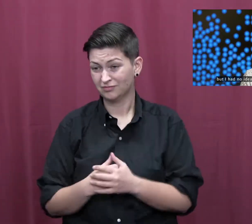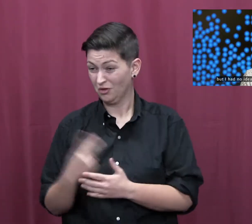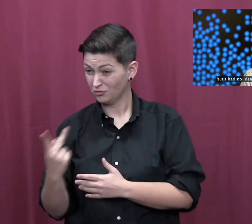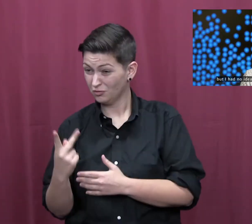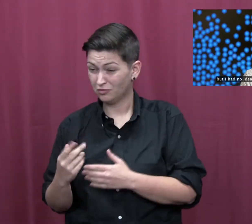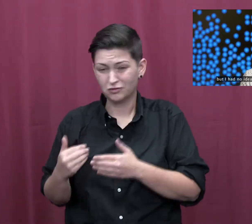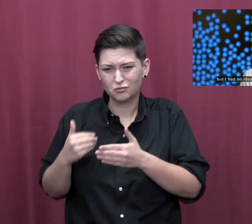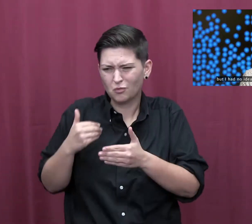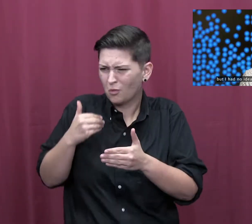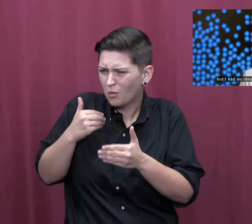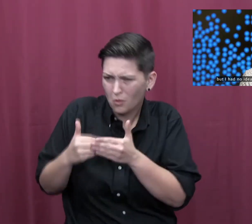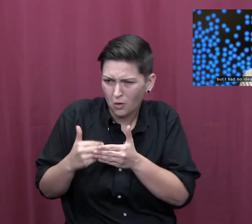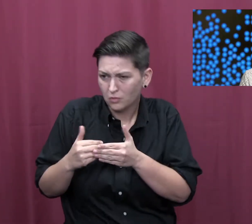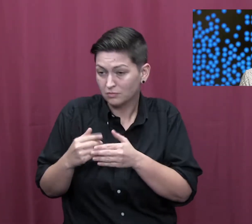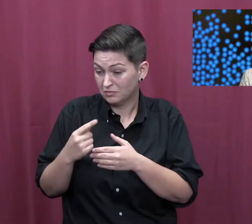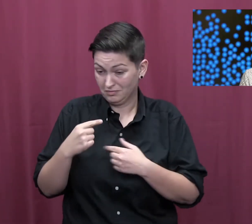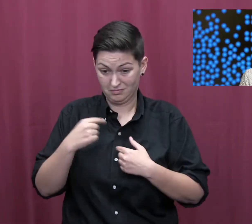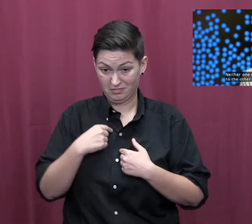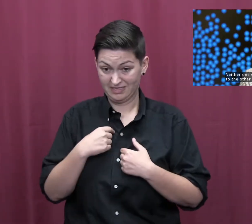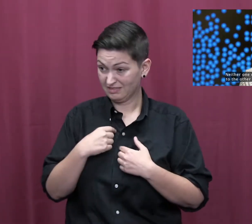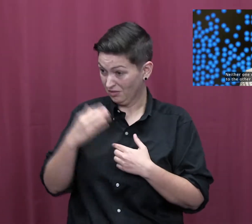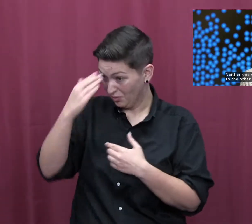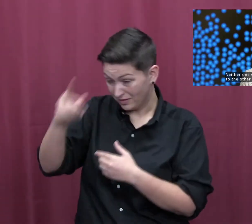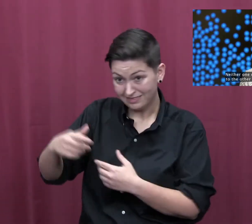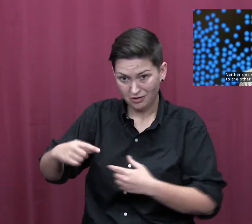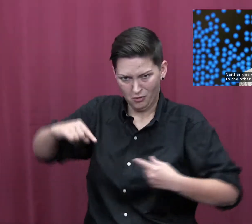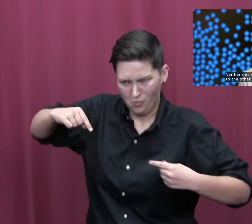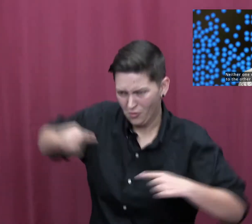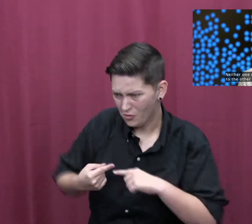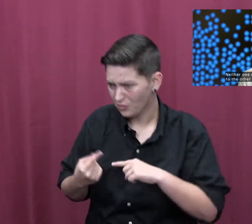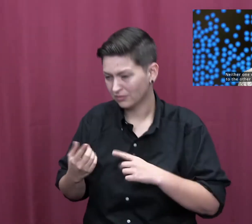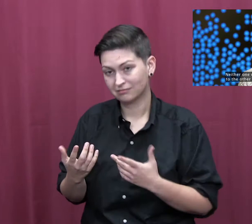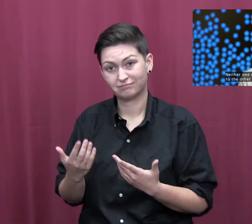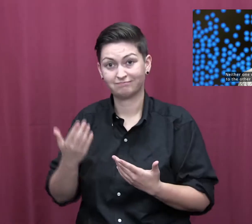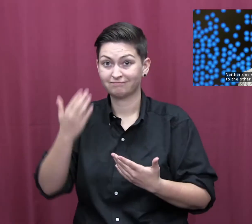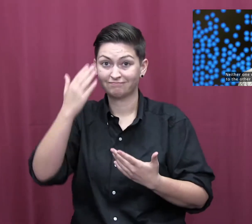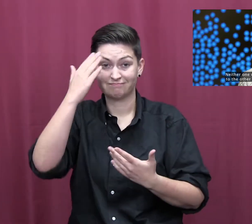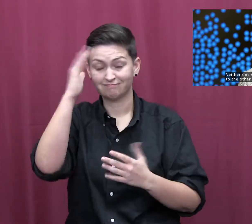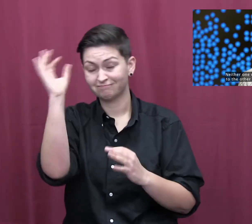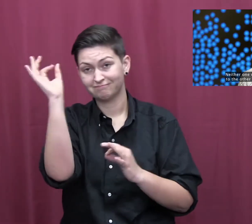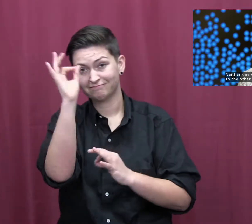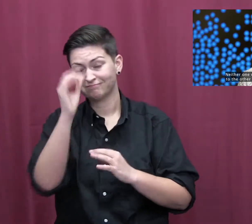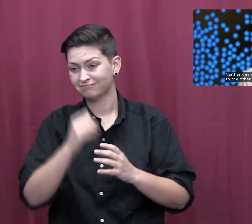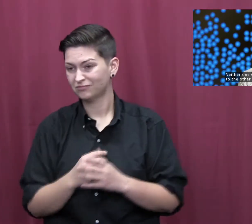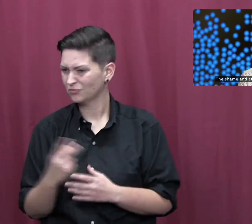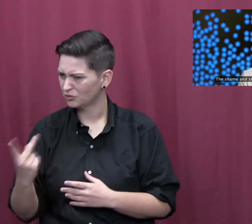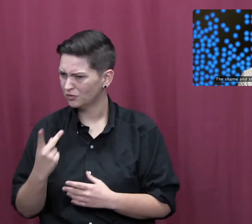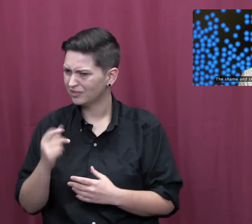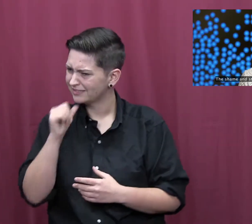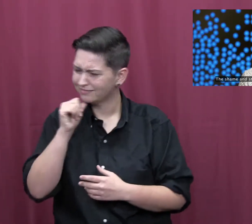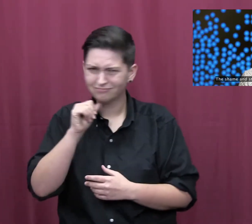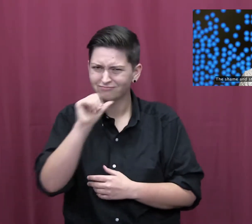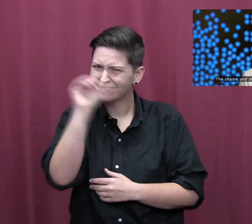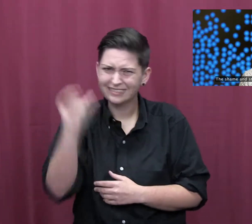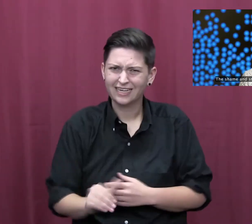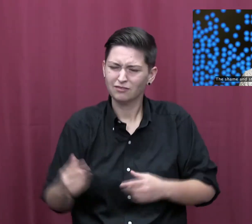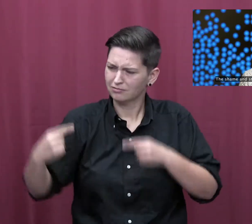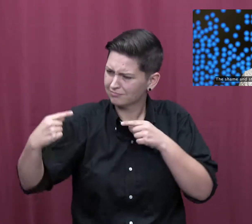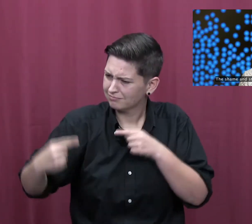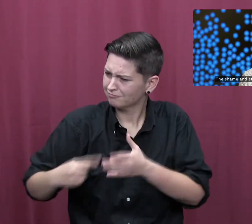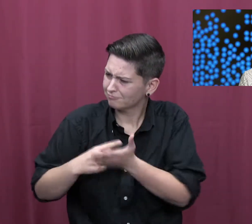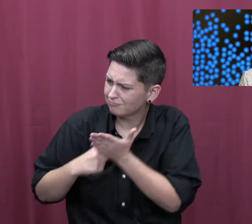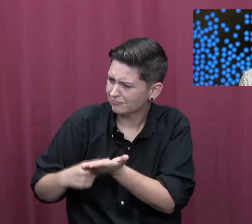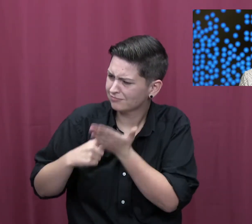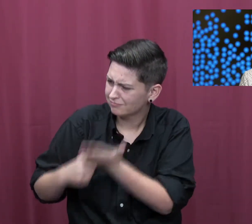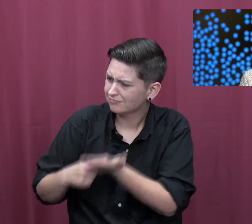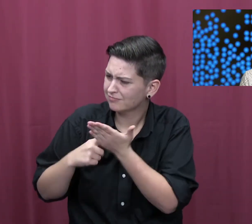no idea he was in so much pain. Neither one of us had ever talked to the other about our struggles. The shame and stigma kept us both